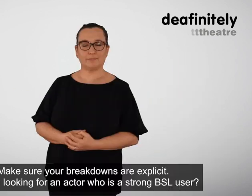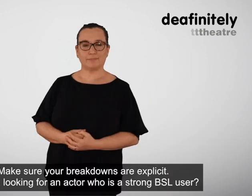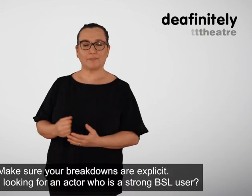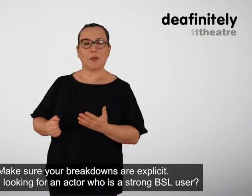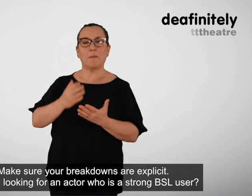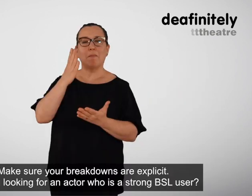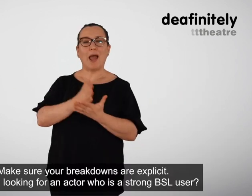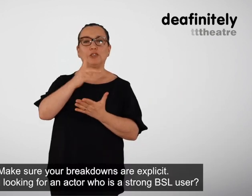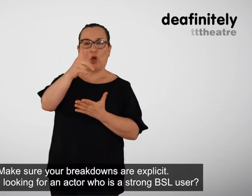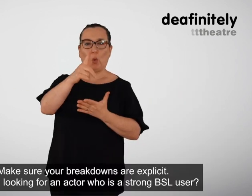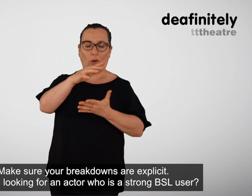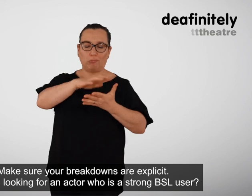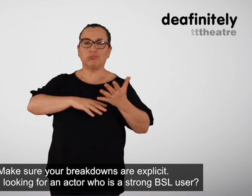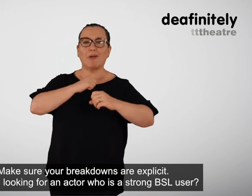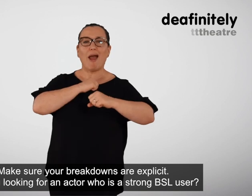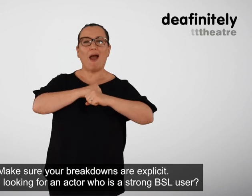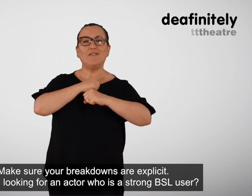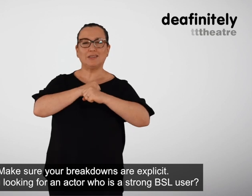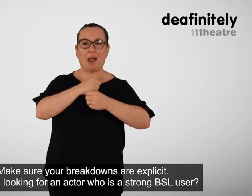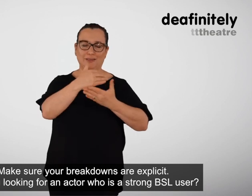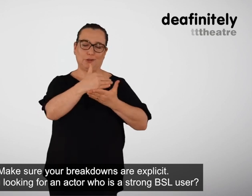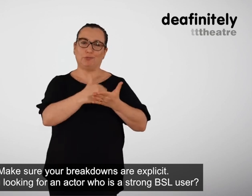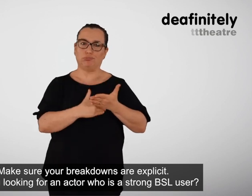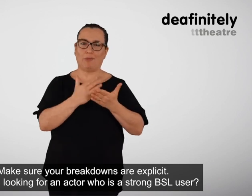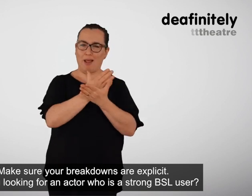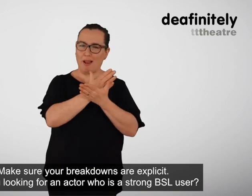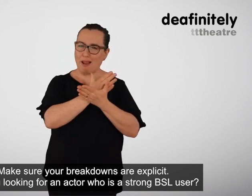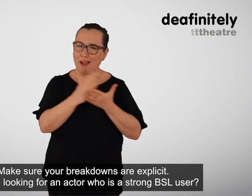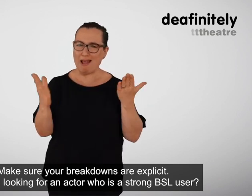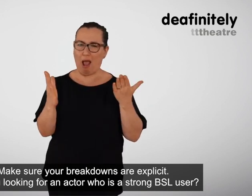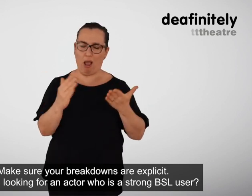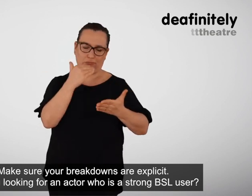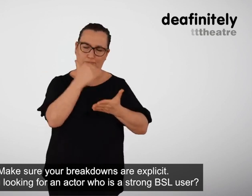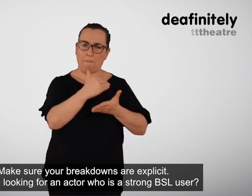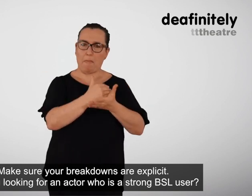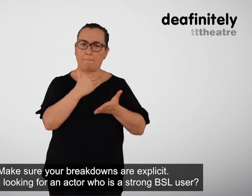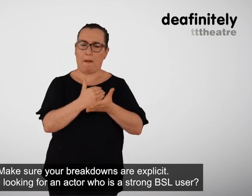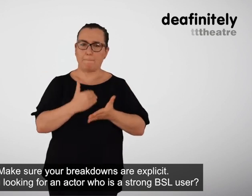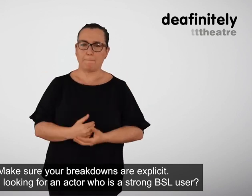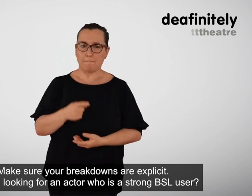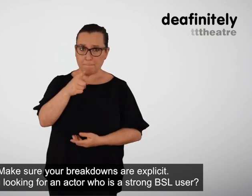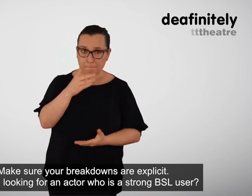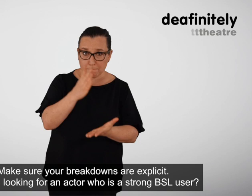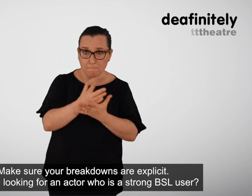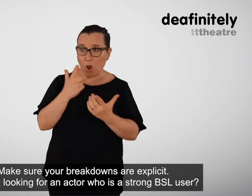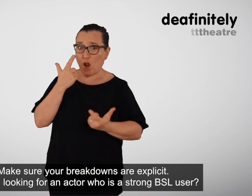Make sure your breakdowns are explicit. Are you looking for an actor who is a strong BSL user?